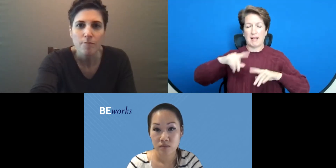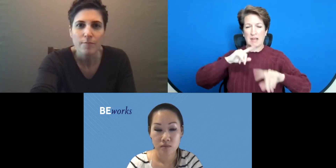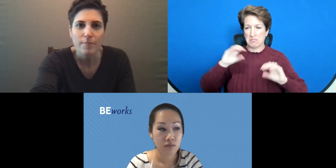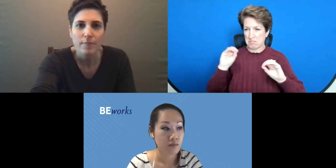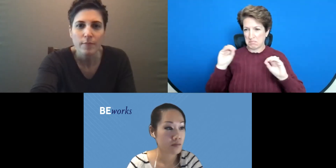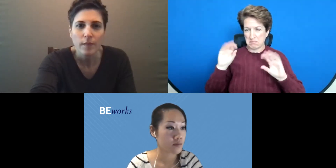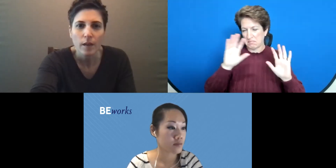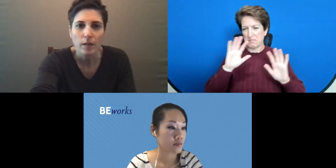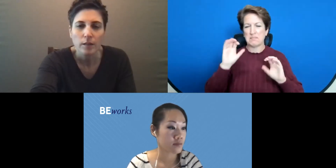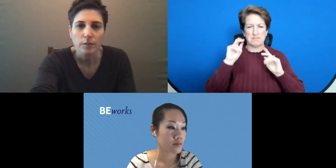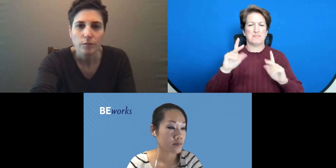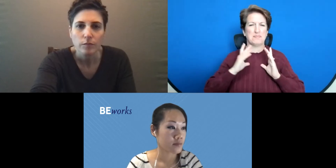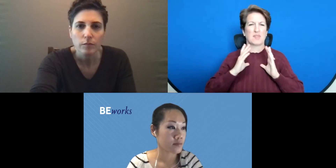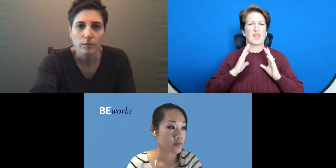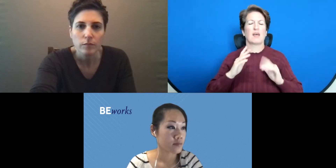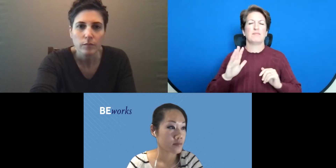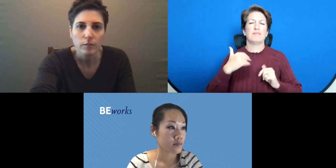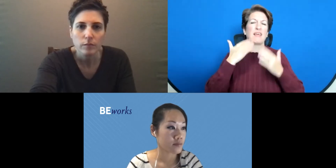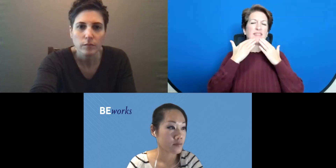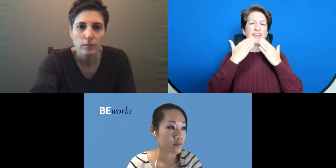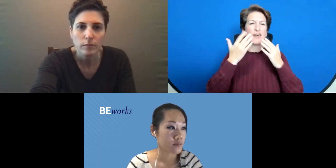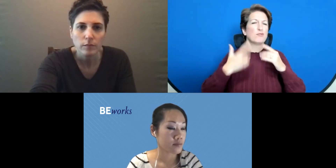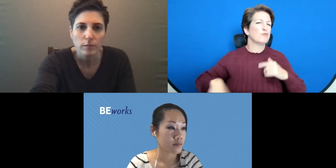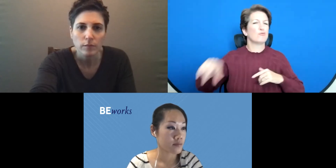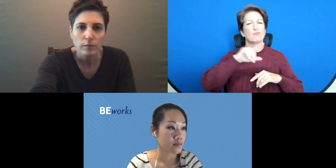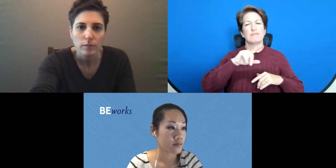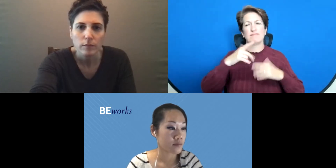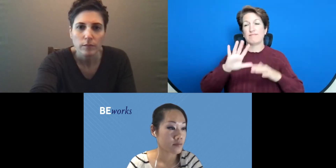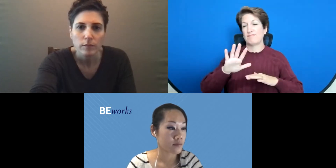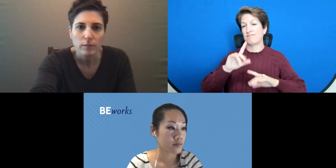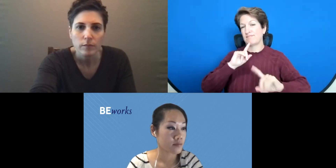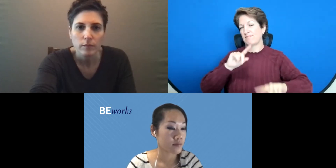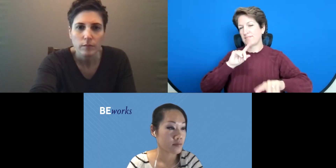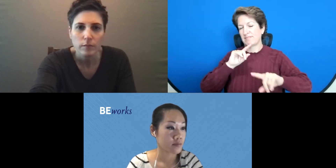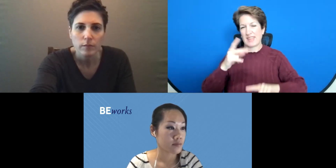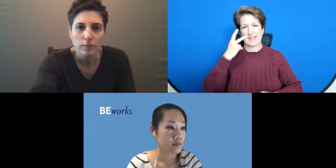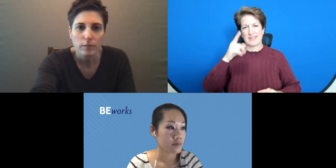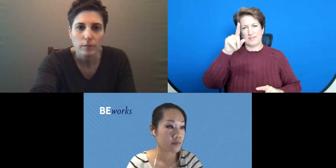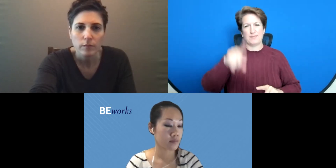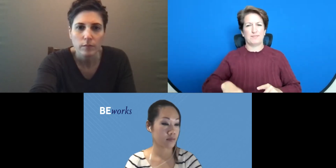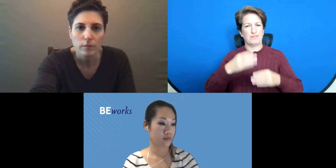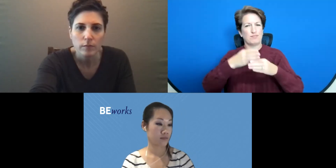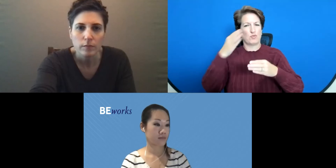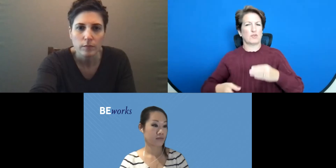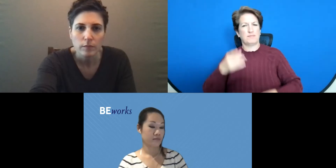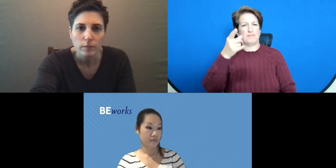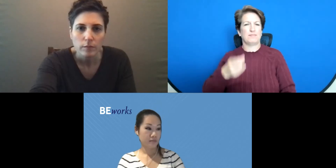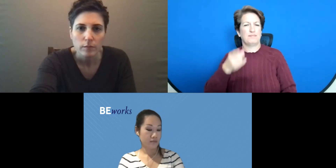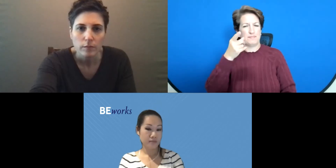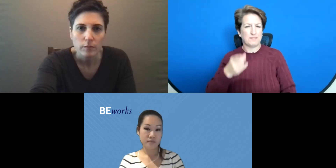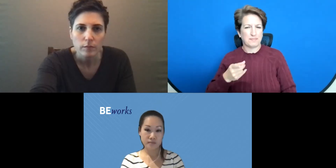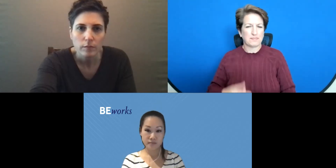Okay, thank you so much to all of you who filled it out. And you can see on the screen what the results of the poll were.